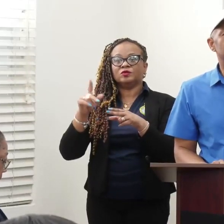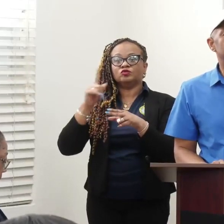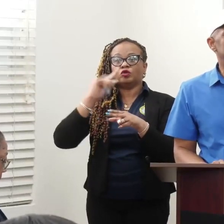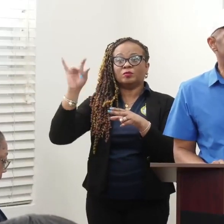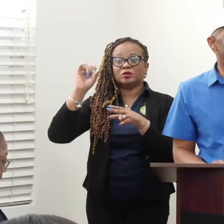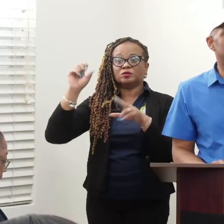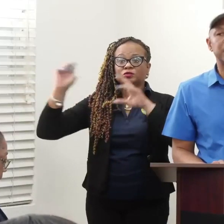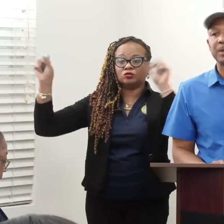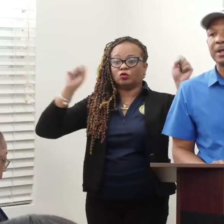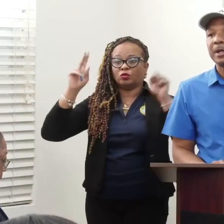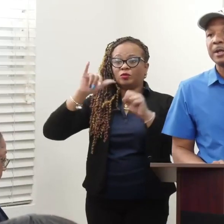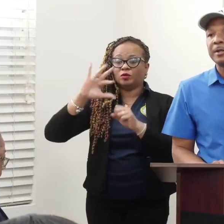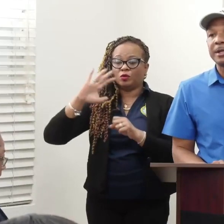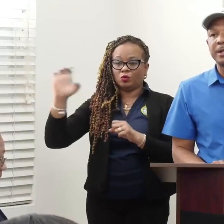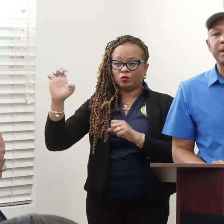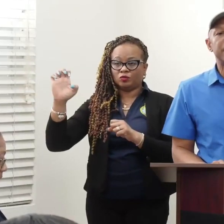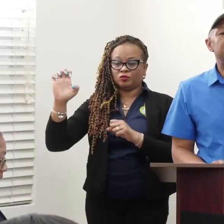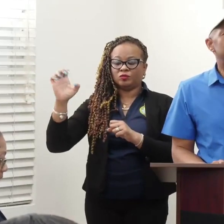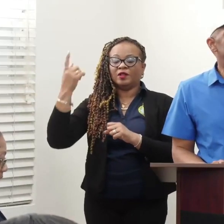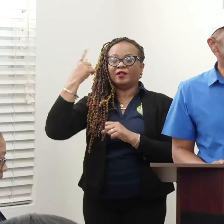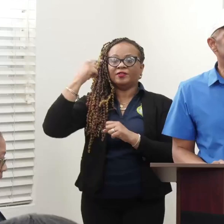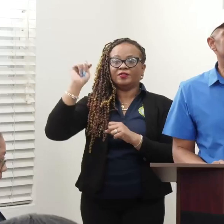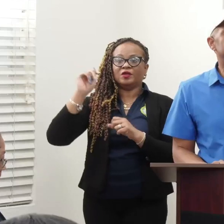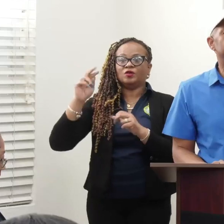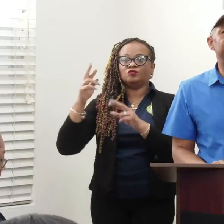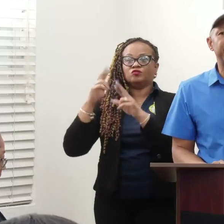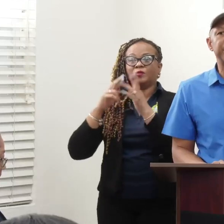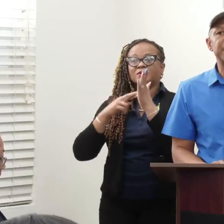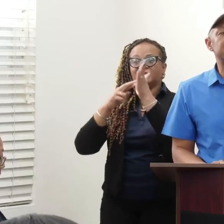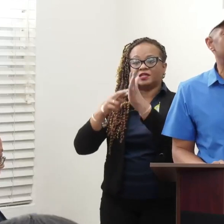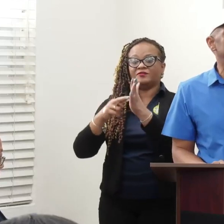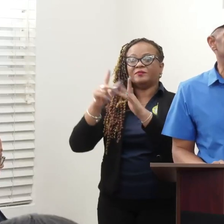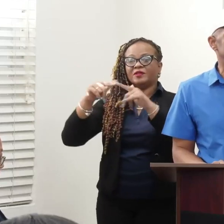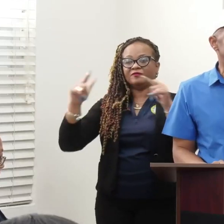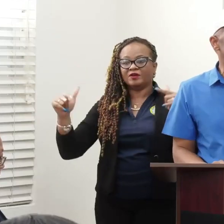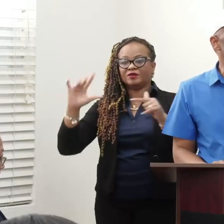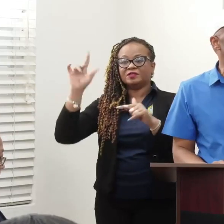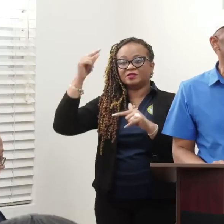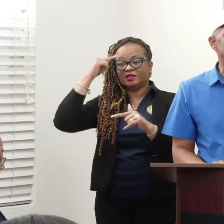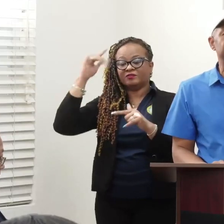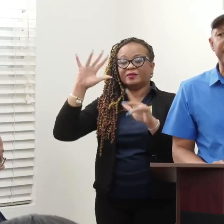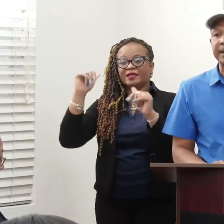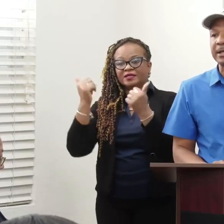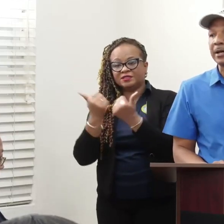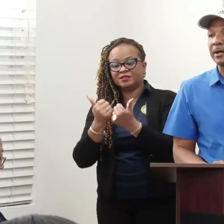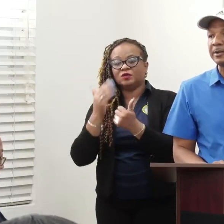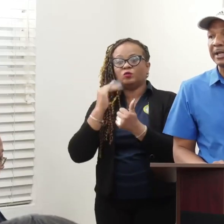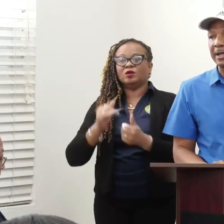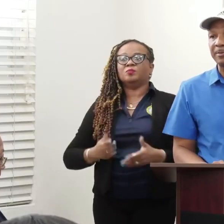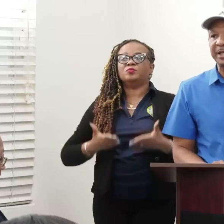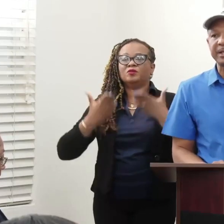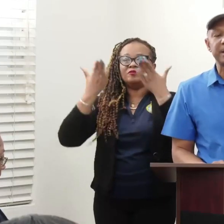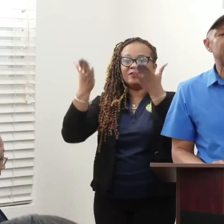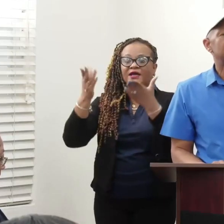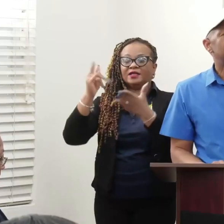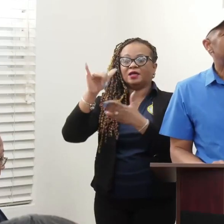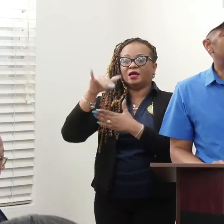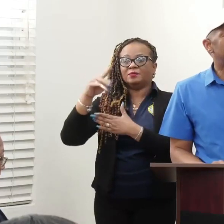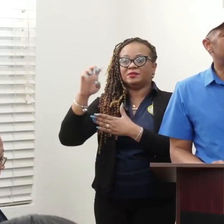Tropical Storm Nicole. The representatives from the various government agencies will provide that